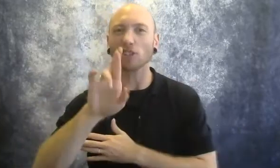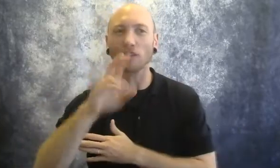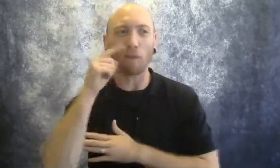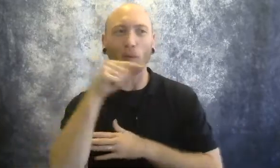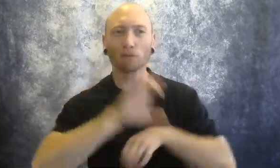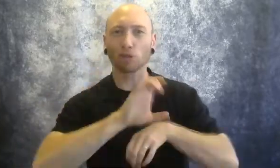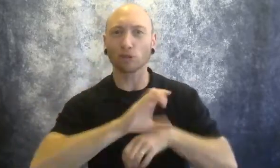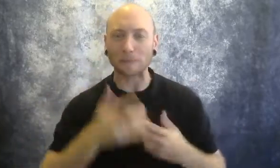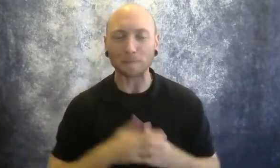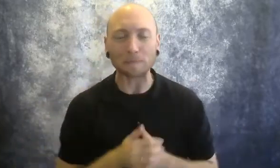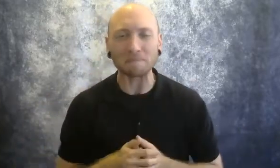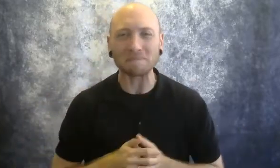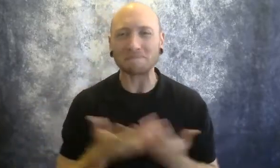altar for them, and so on and so forth,